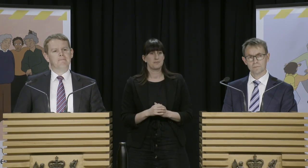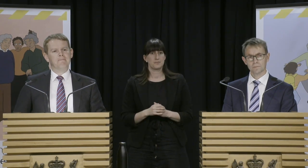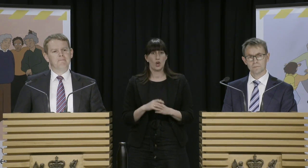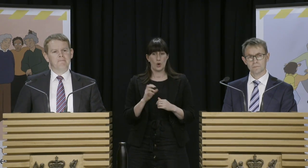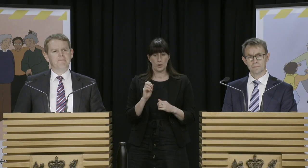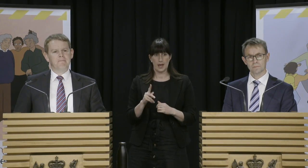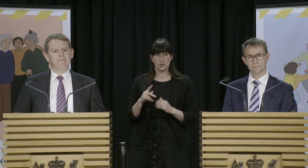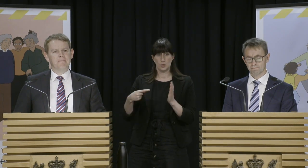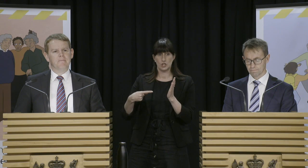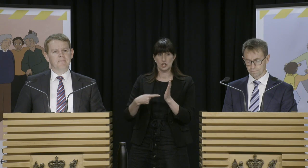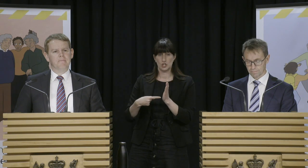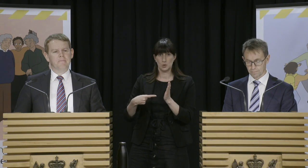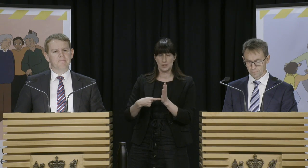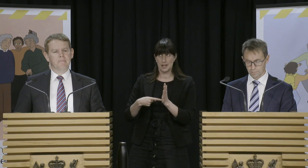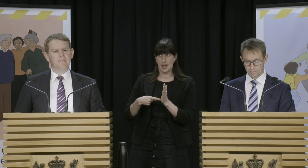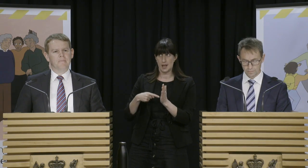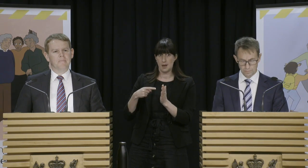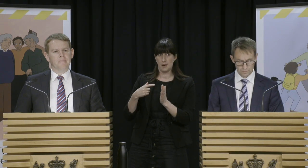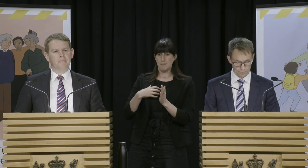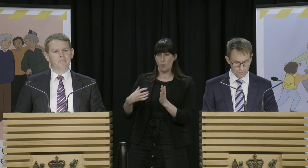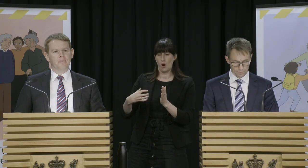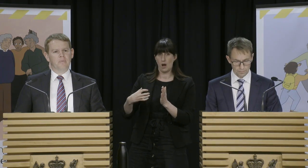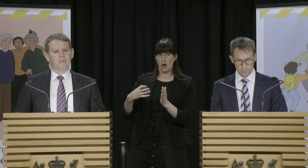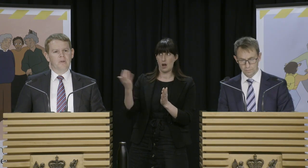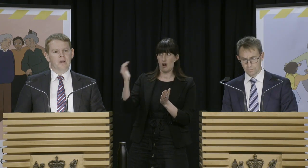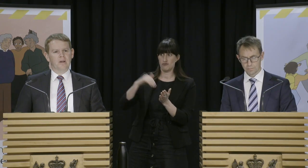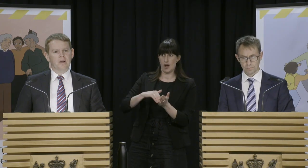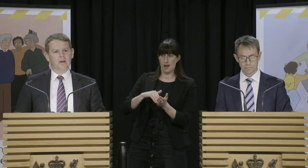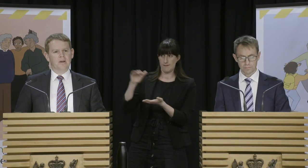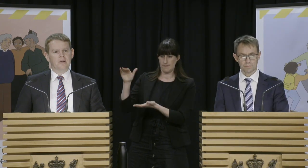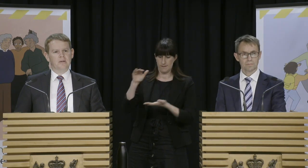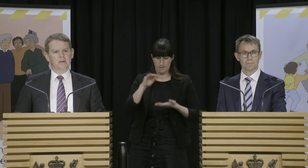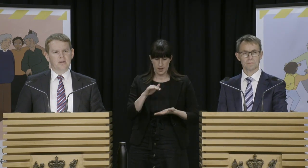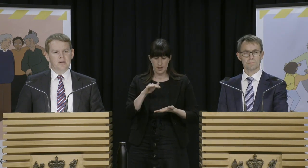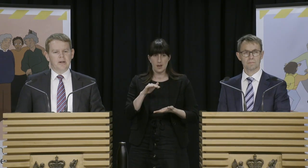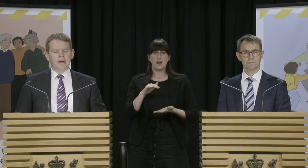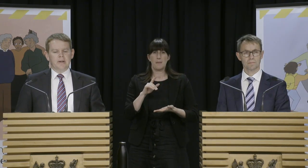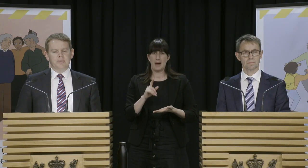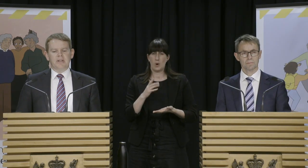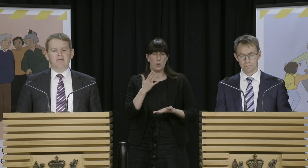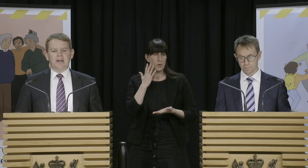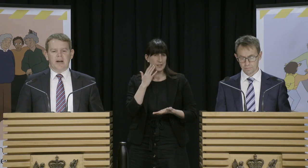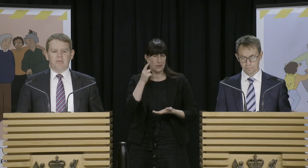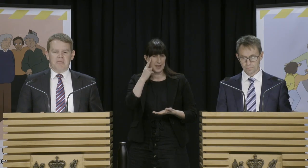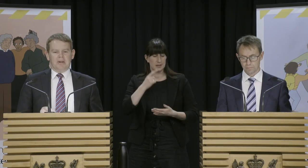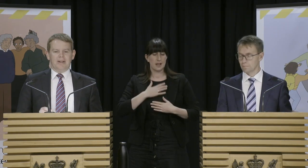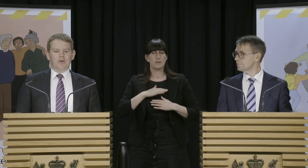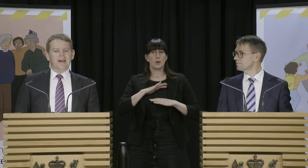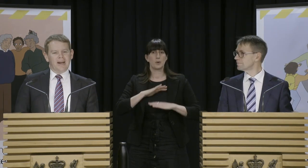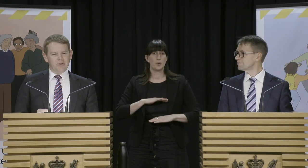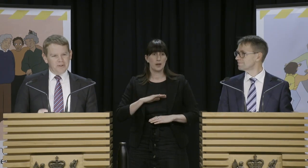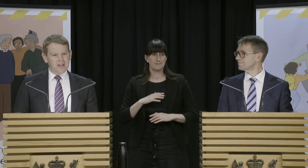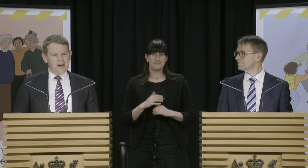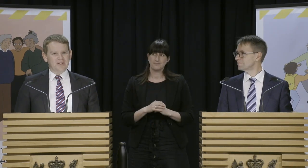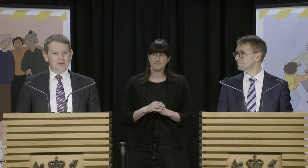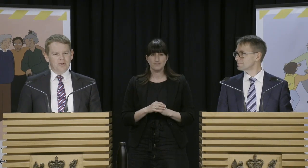arrives on Tuesday, but when are we out of the woods? When do we have that very big, when's that first very big Expecting around, give or